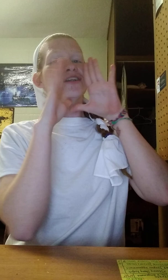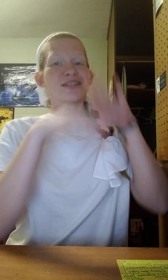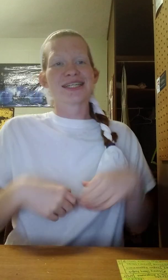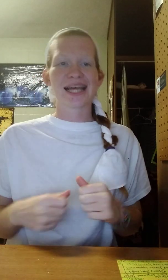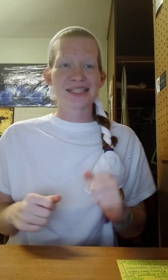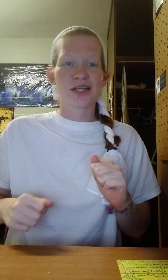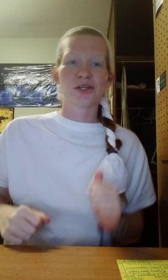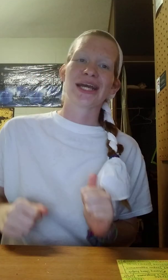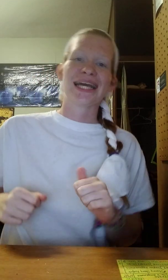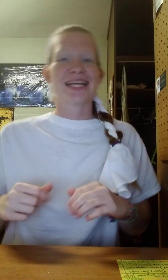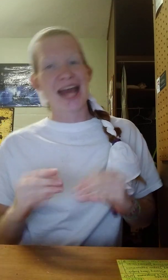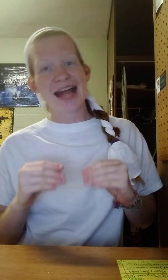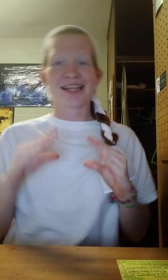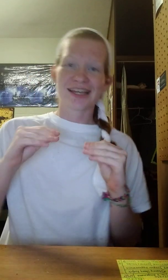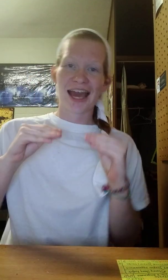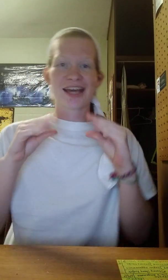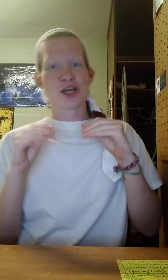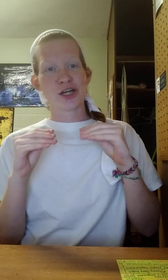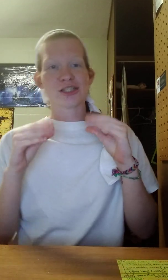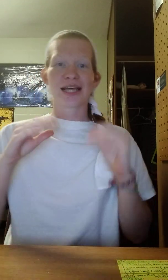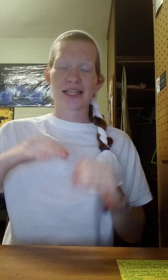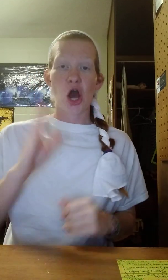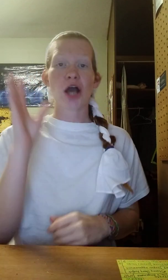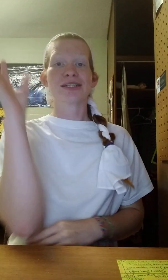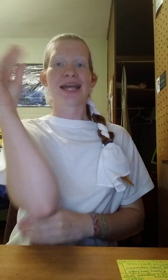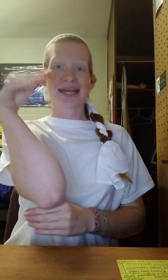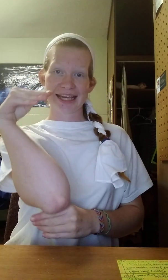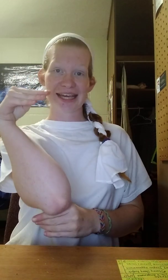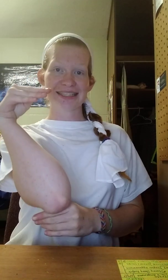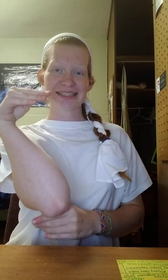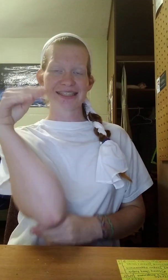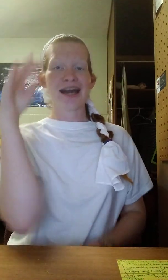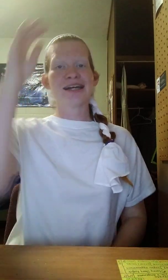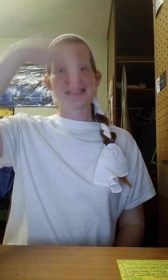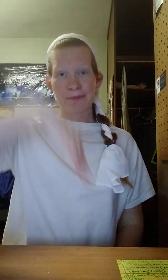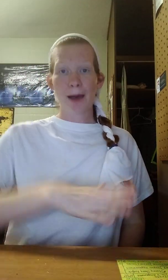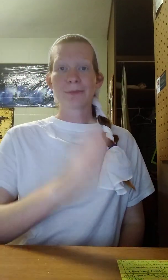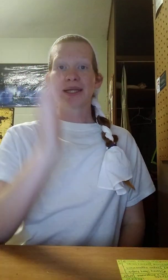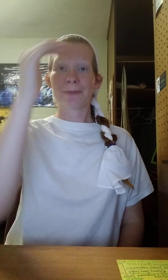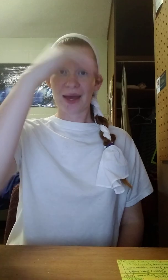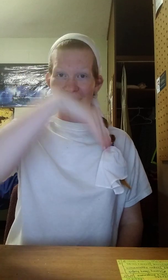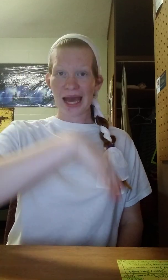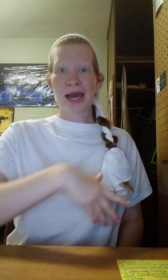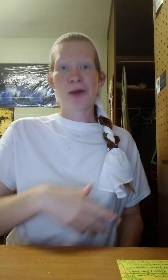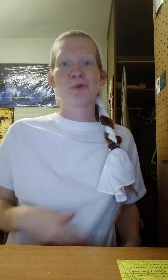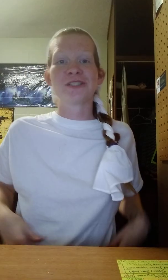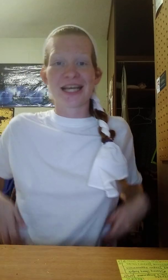I got you green alligators and long-necked geese, some humpty-backed camels and